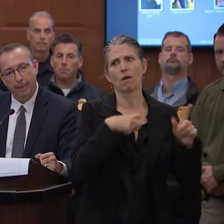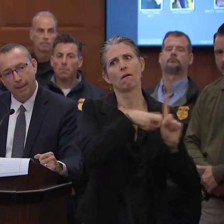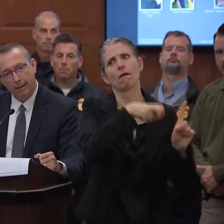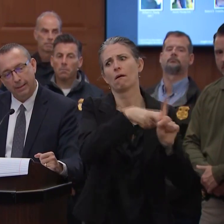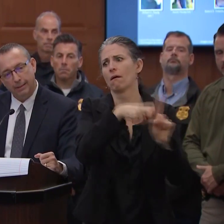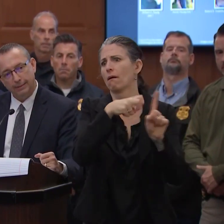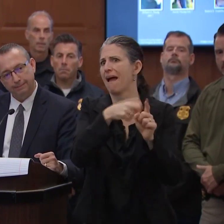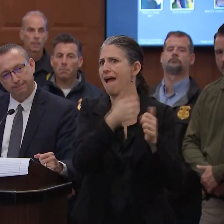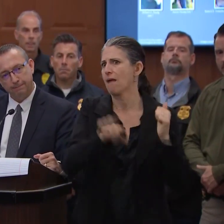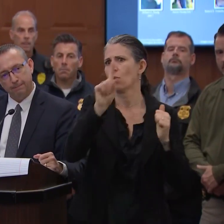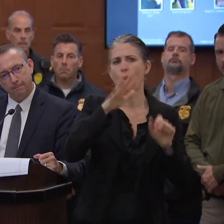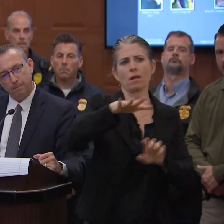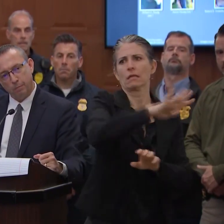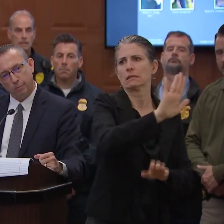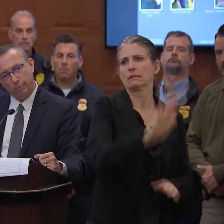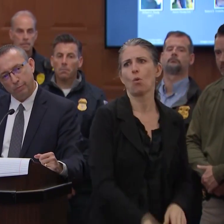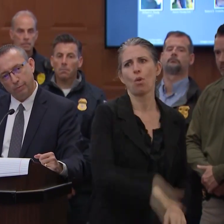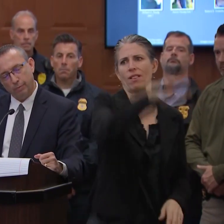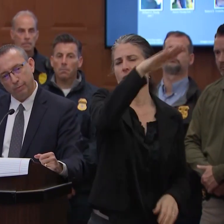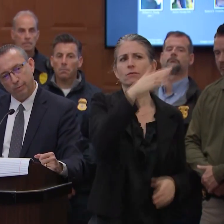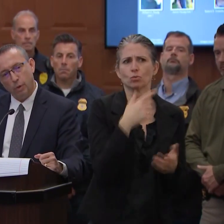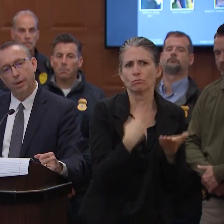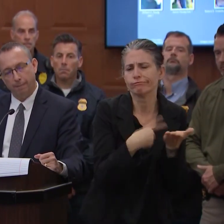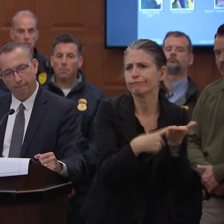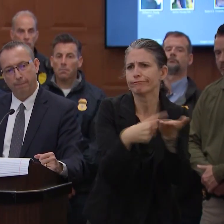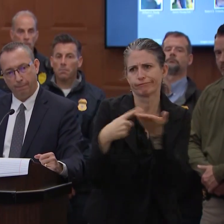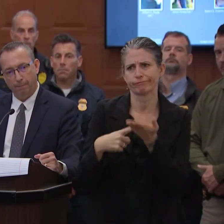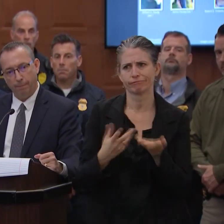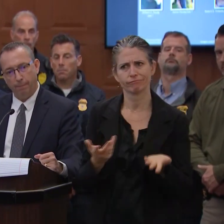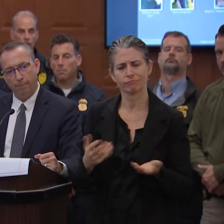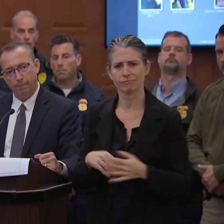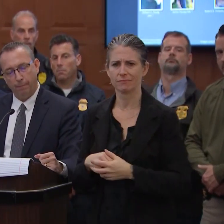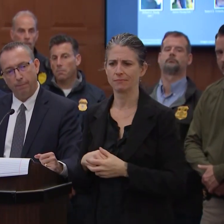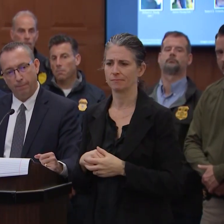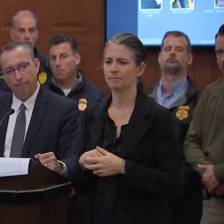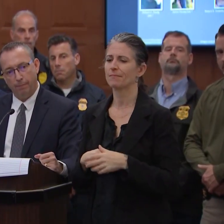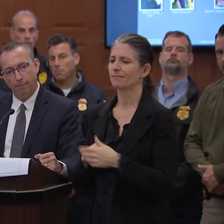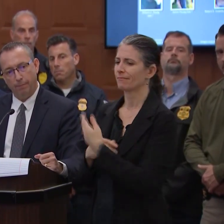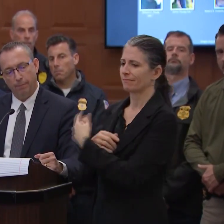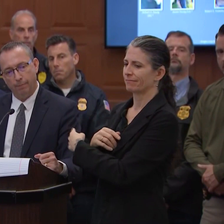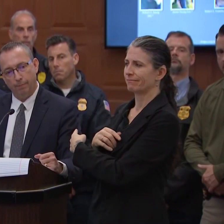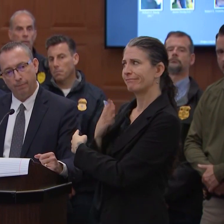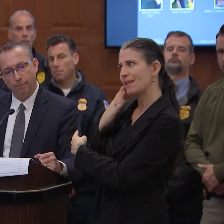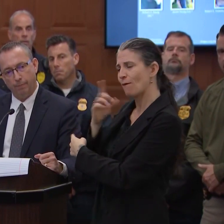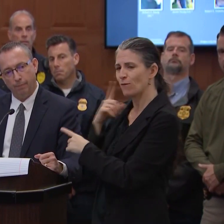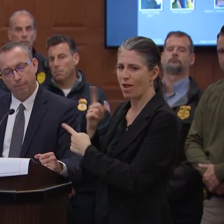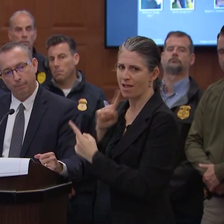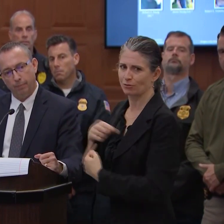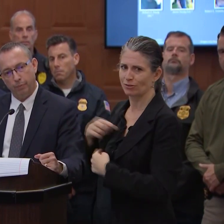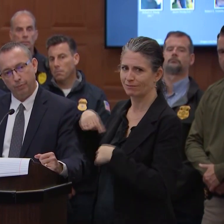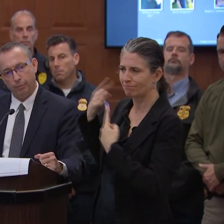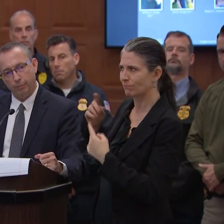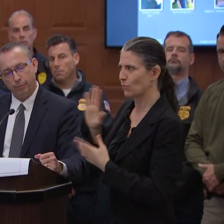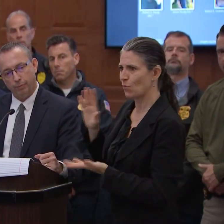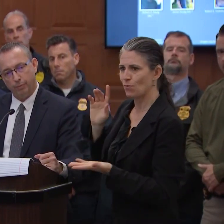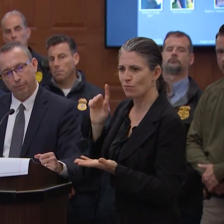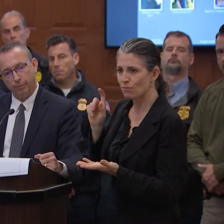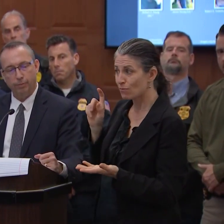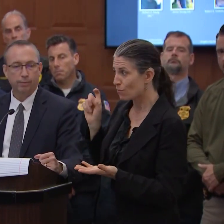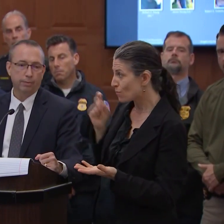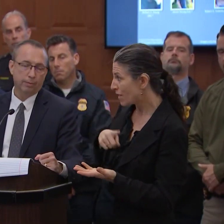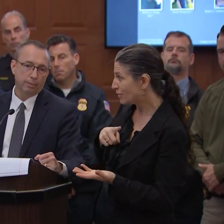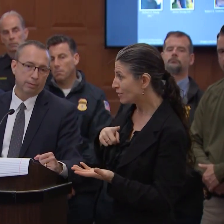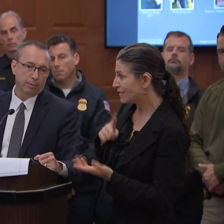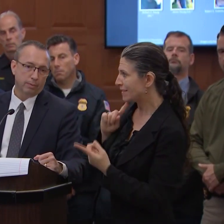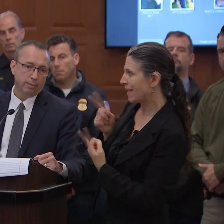I want to get back to the 2 previous searches. Okay. First, thanks for answering all these questions today. I think this is important because,